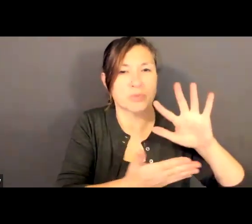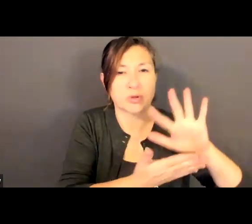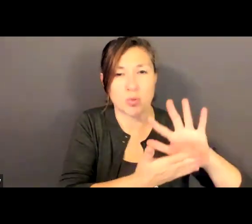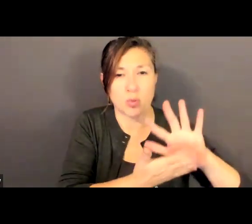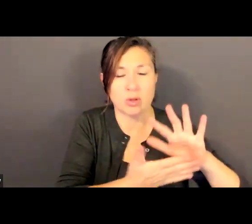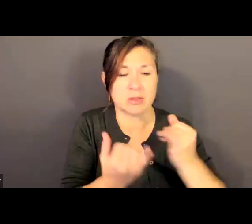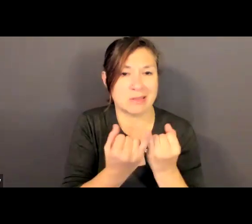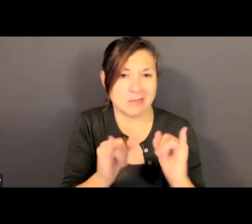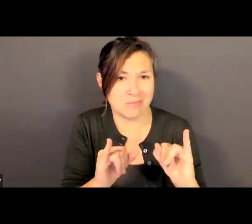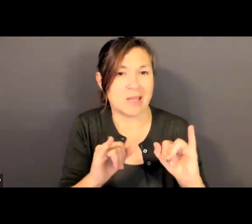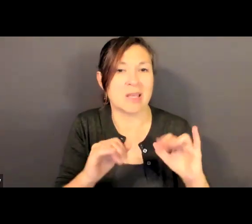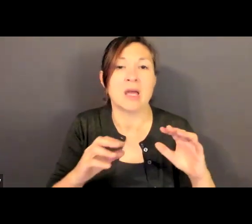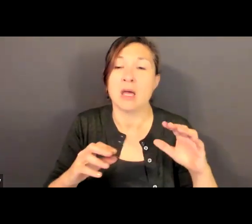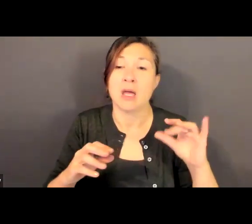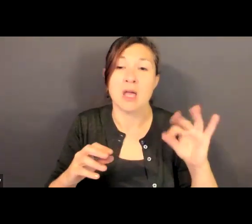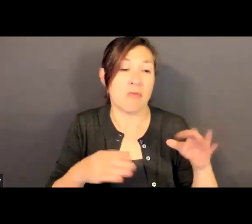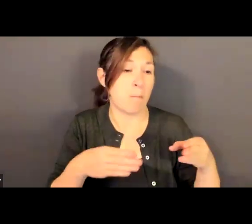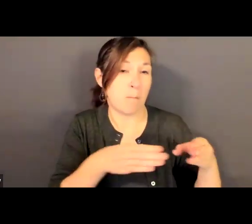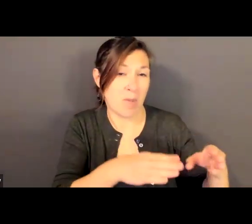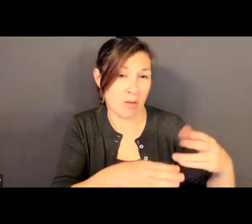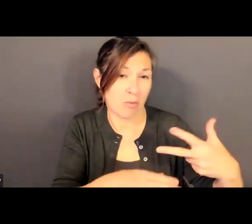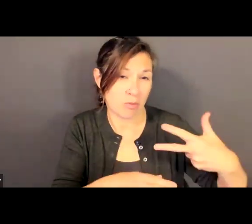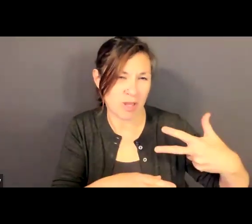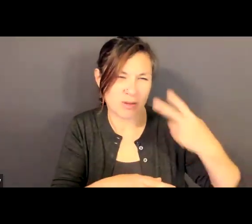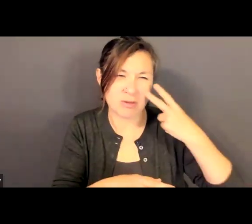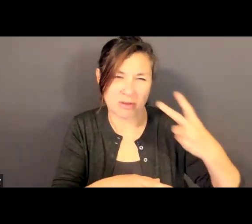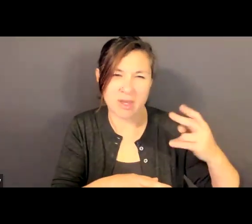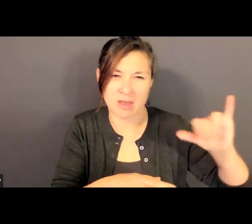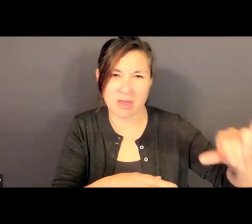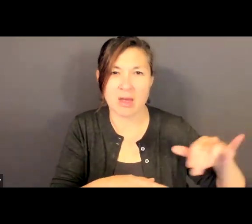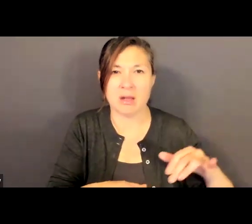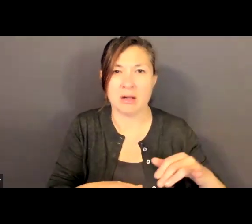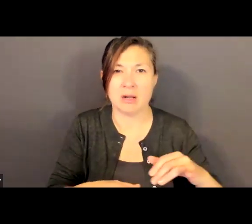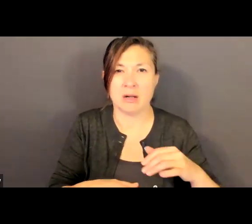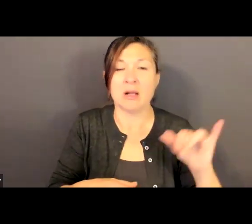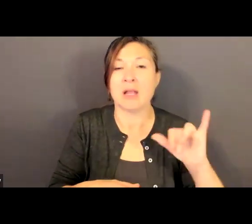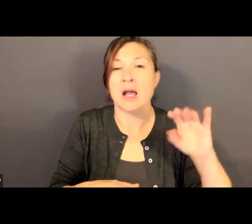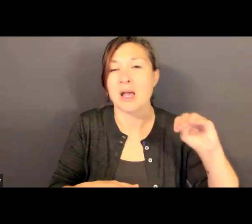pathway 3, you get that. You also get some schools where, like Madison's a great